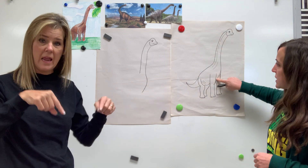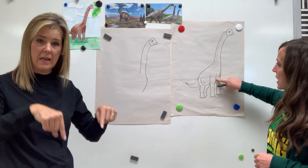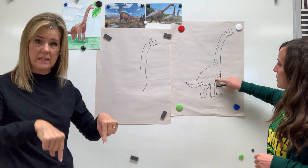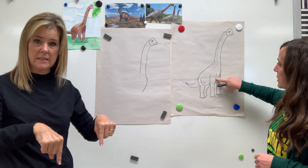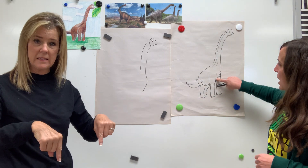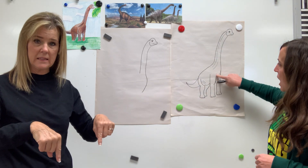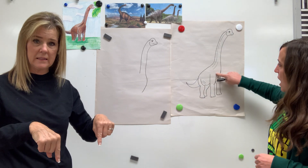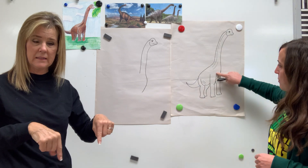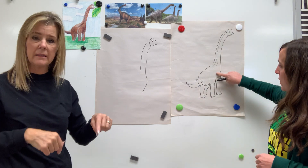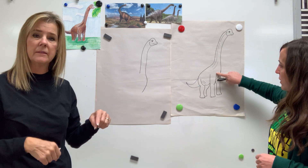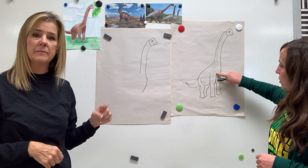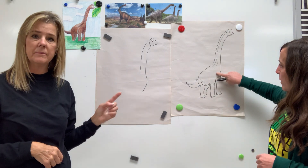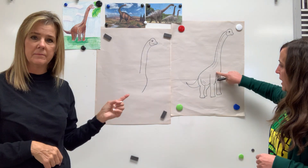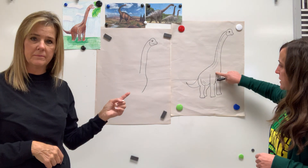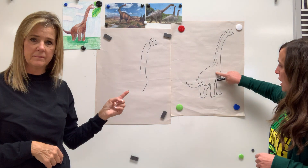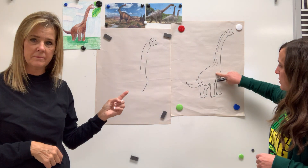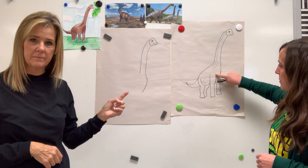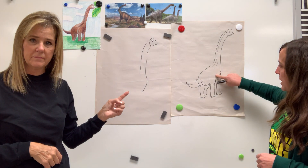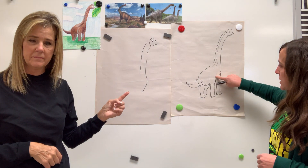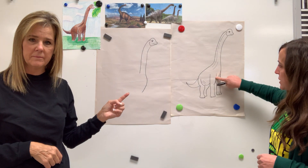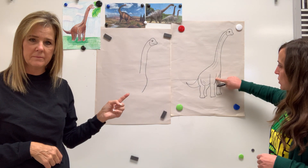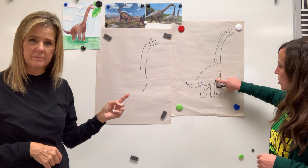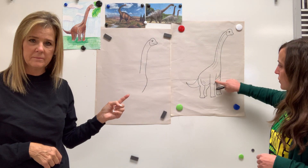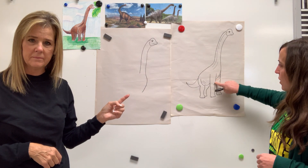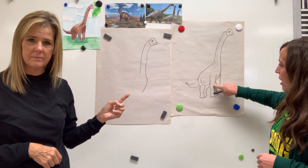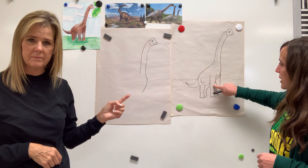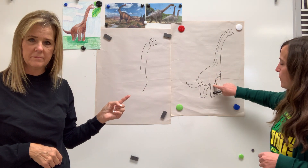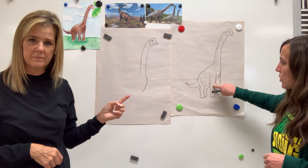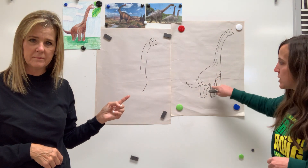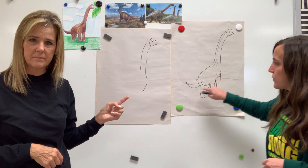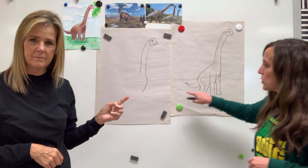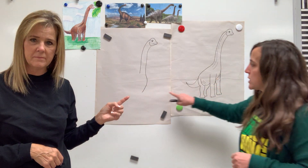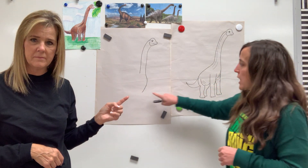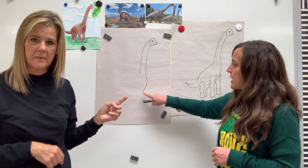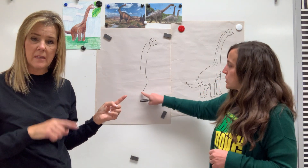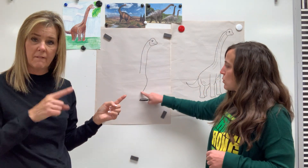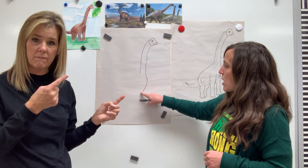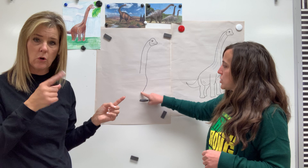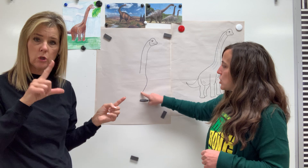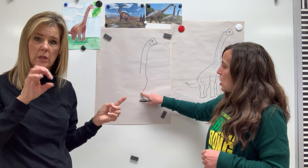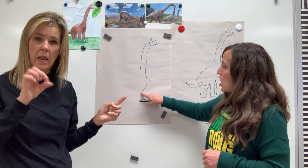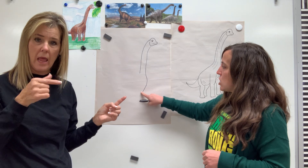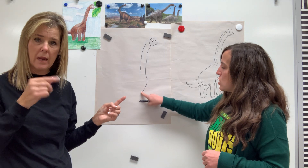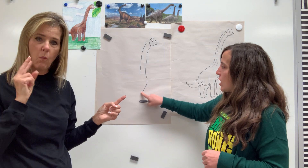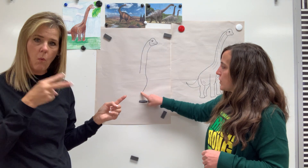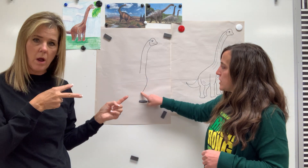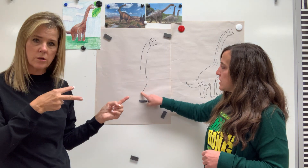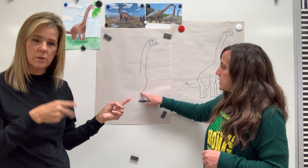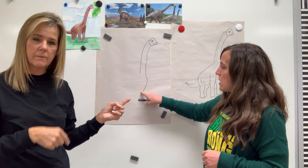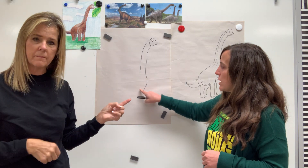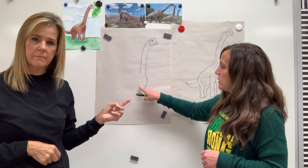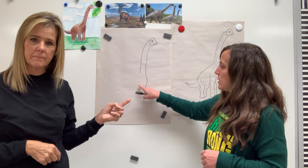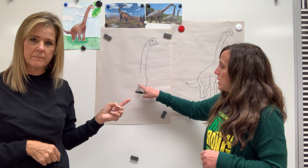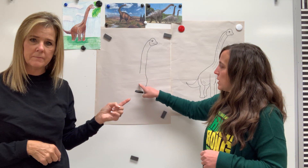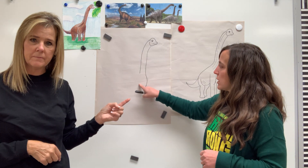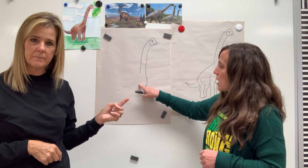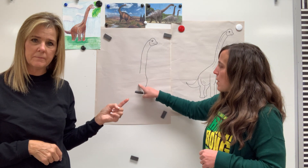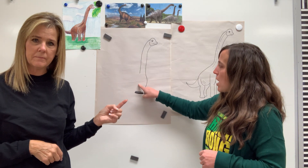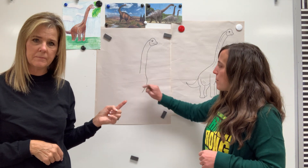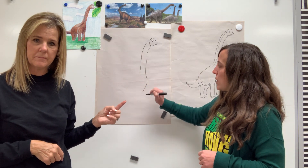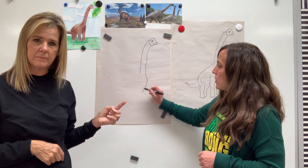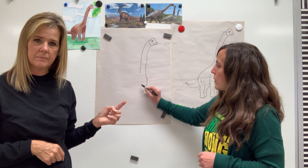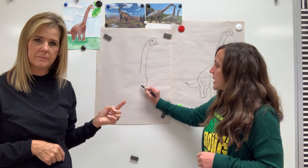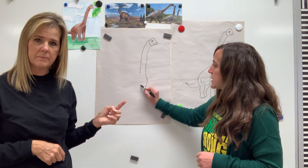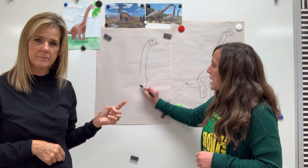the end of this line, but up a little ways, I'm gonna make this curve line for his first leg. So watch, not at the end of this line,